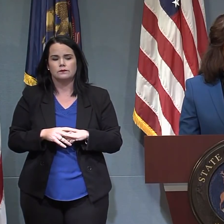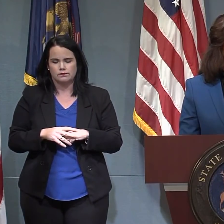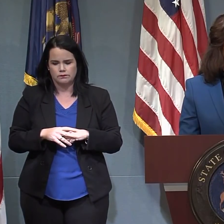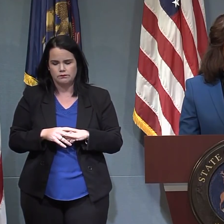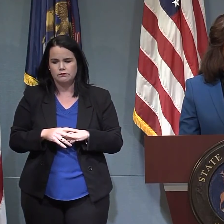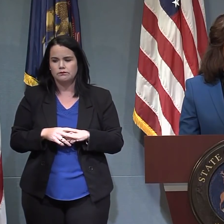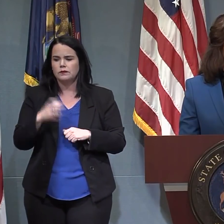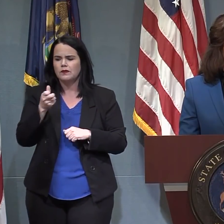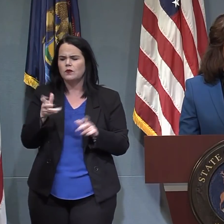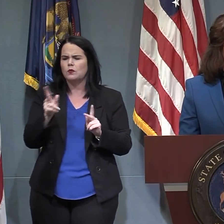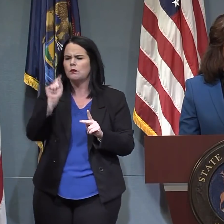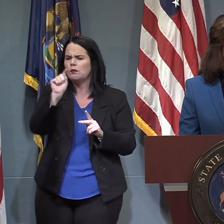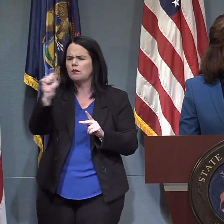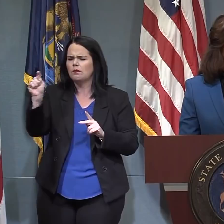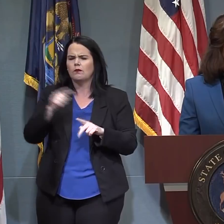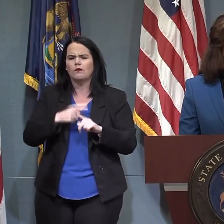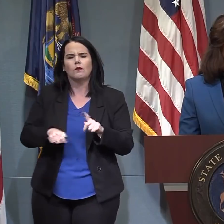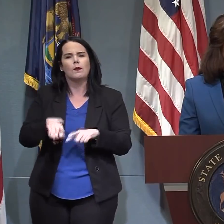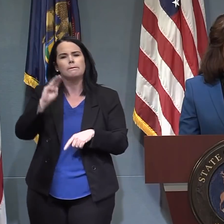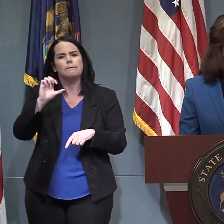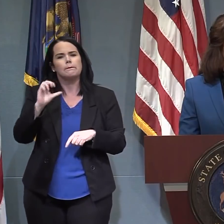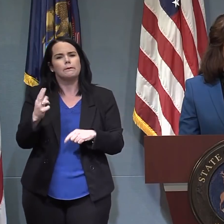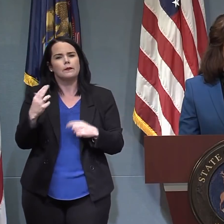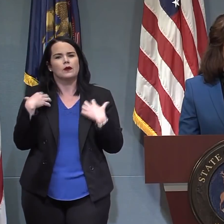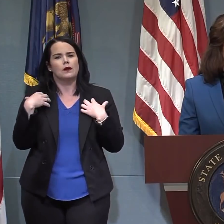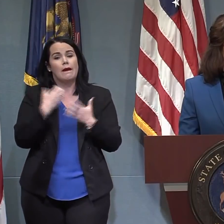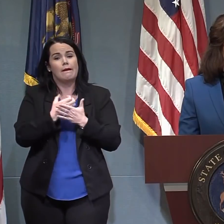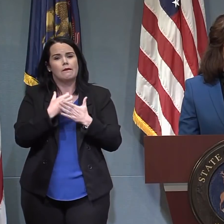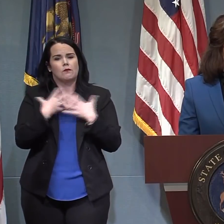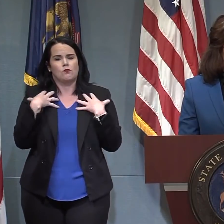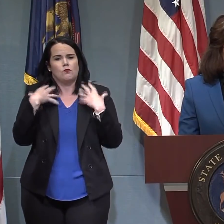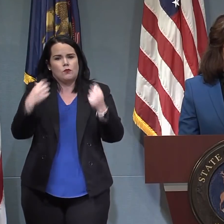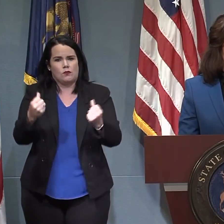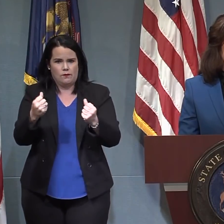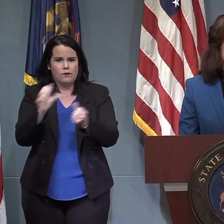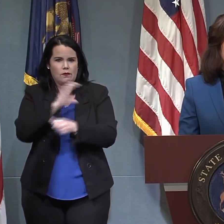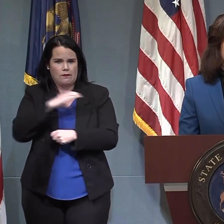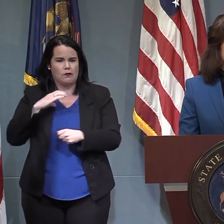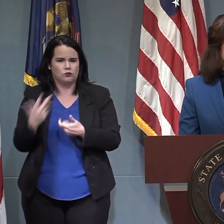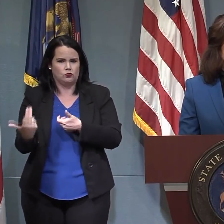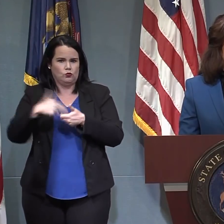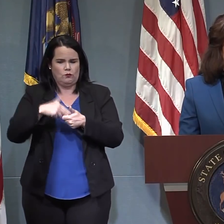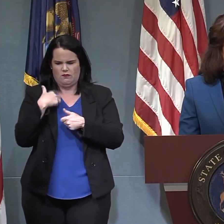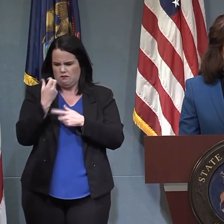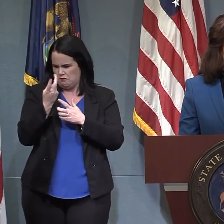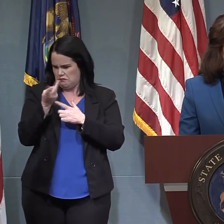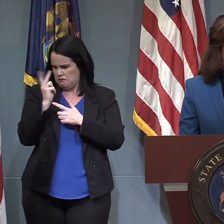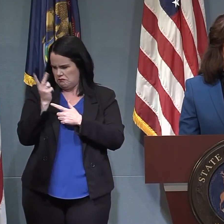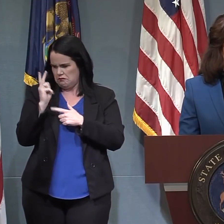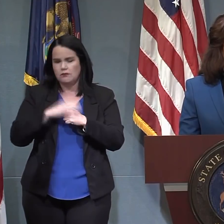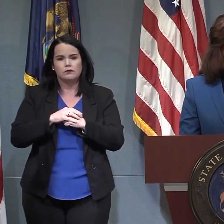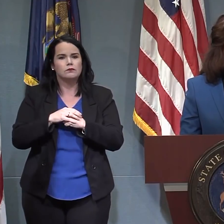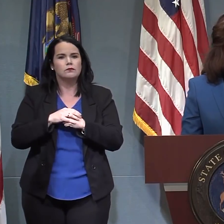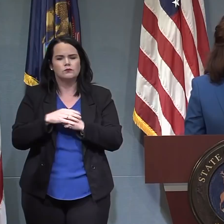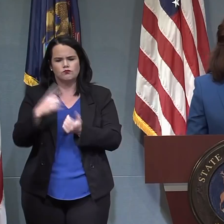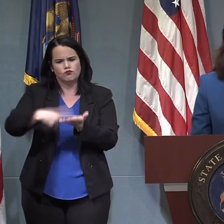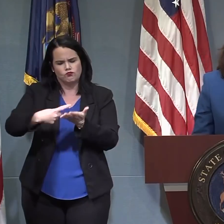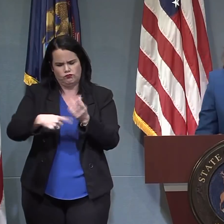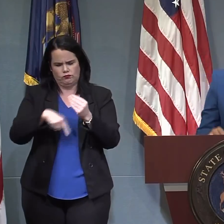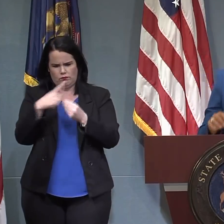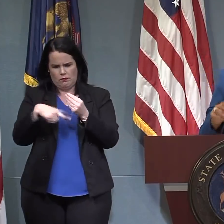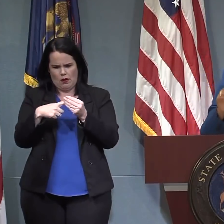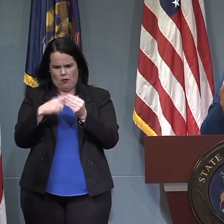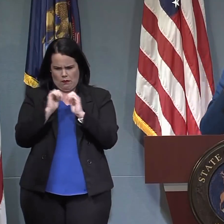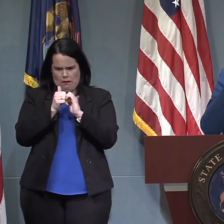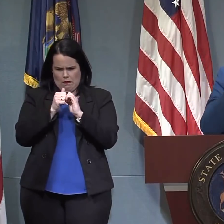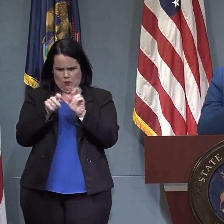people from the Michigan Economic Recovery Council up here with me a couple weeks ago, walked through how the assessment was done in terms